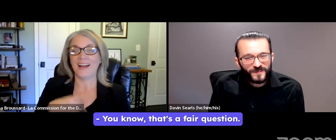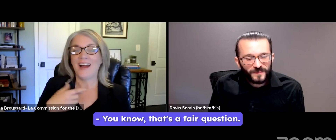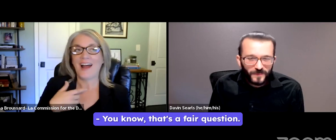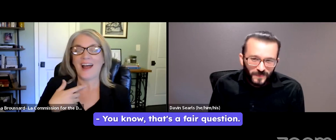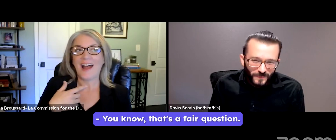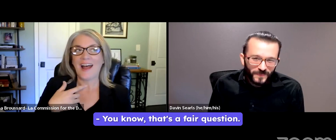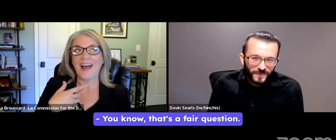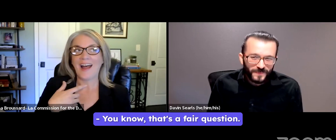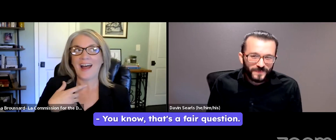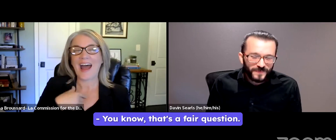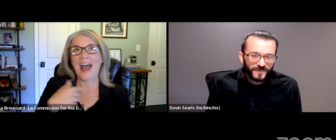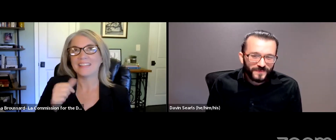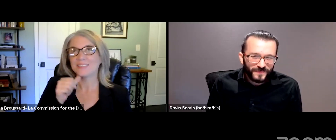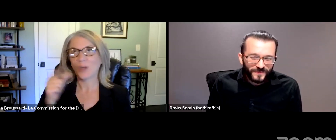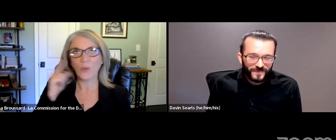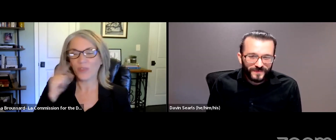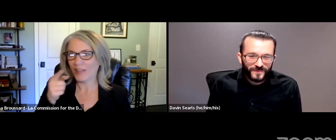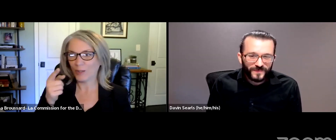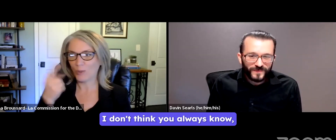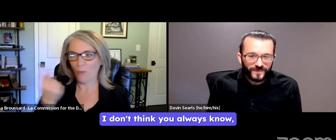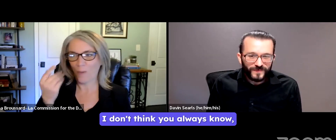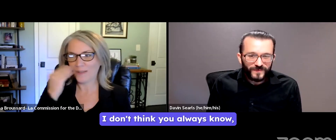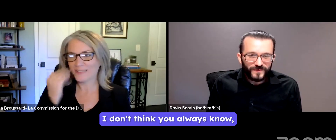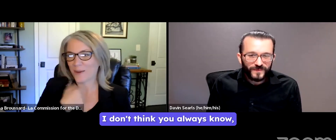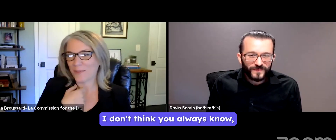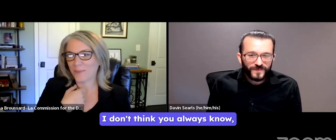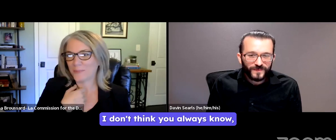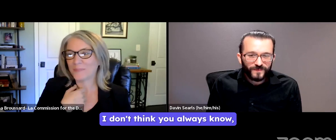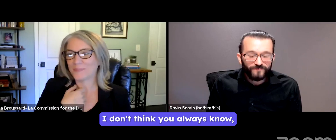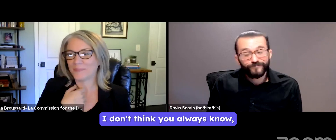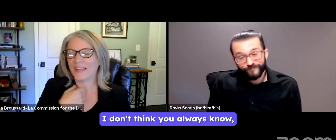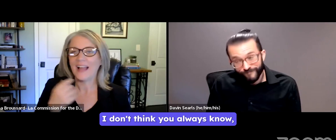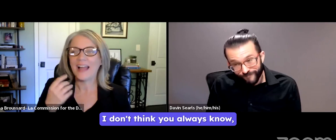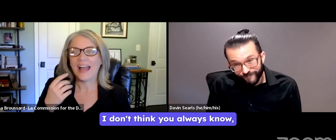That's a fair question. I don't think you always know.